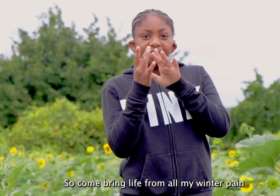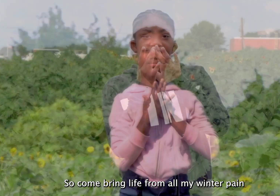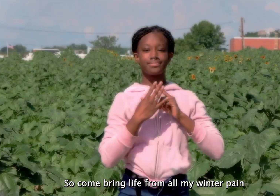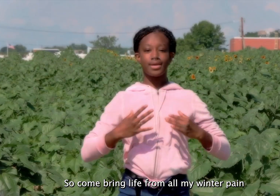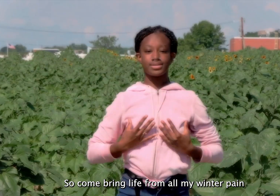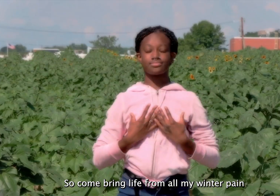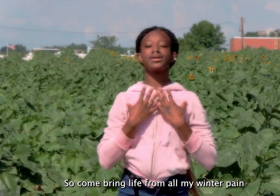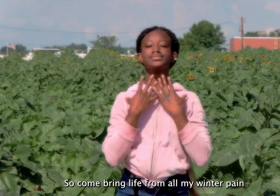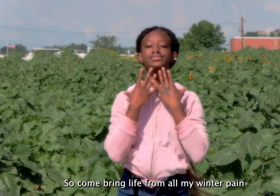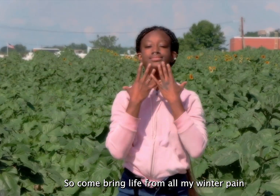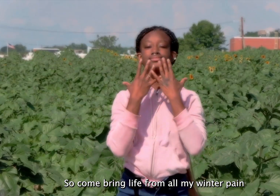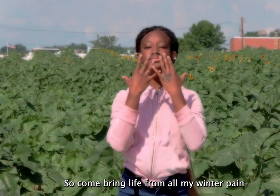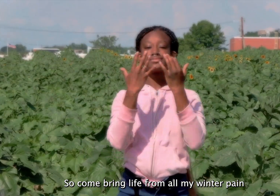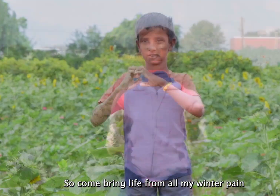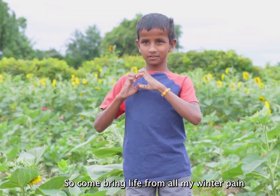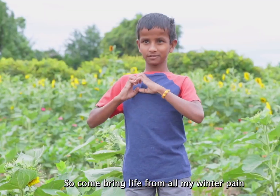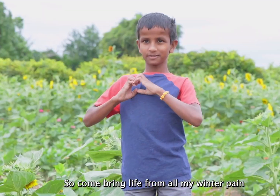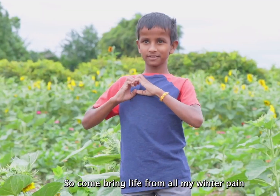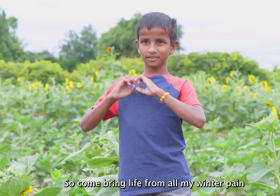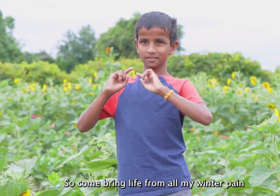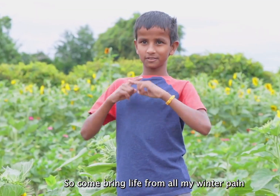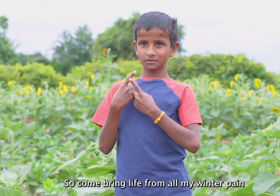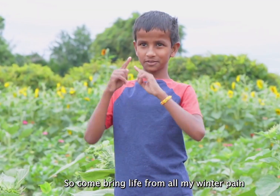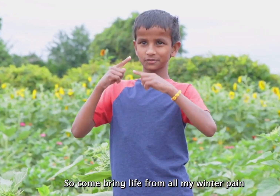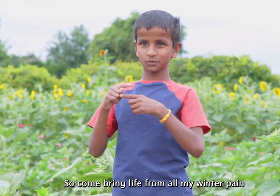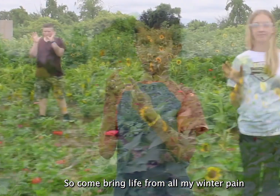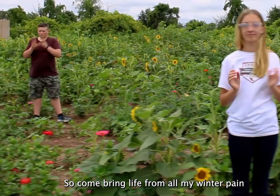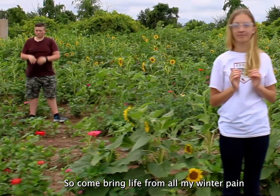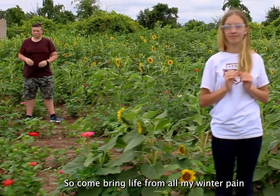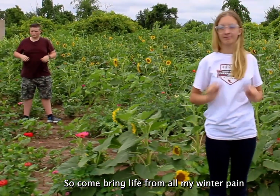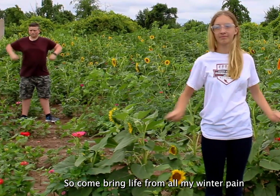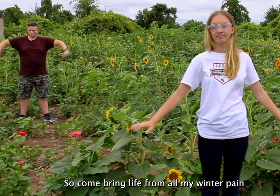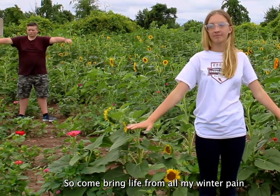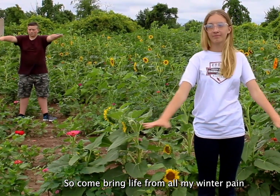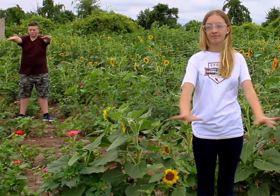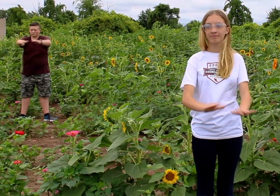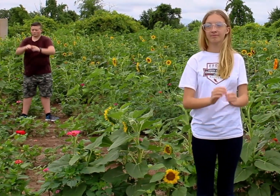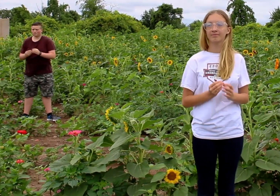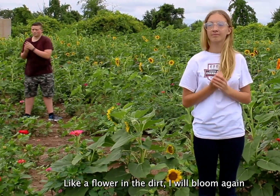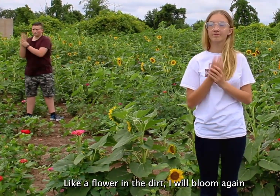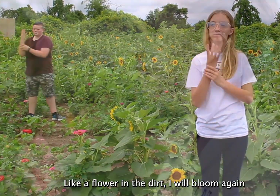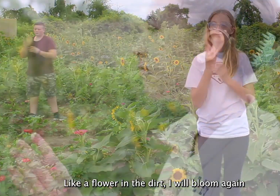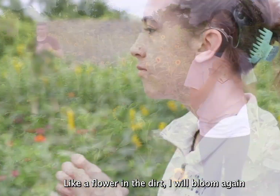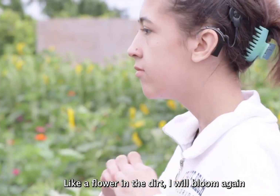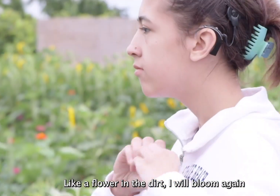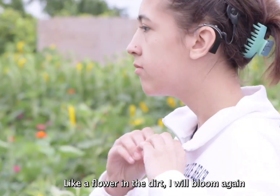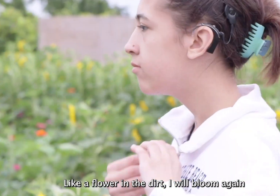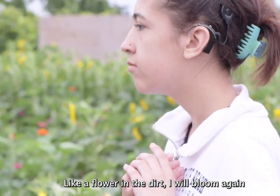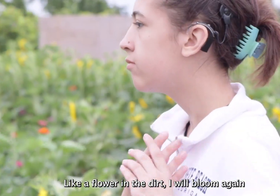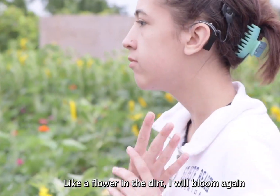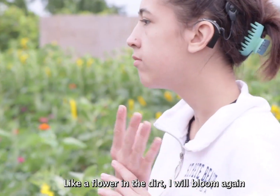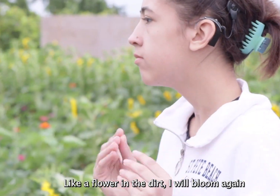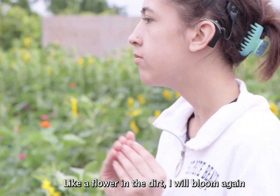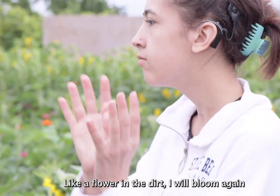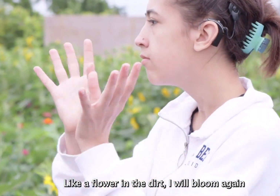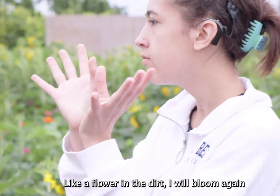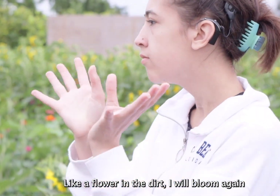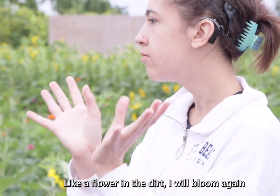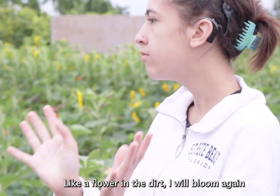life from all my winter pain. Like a flower in the dirt, I